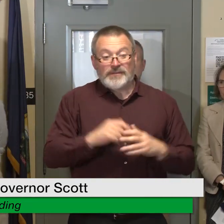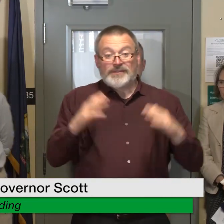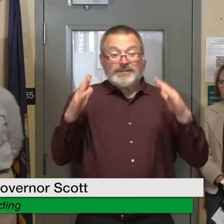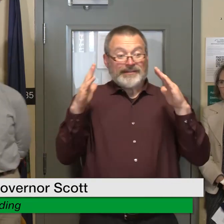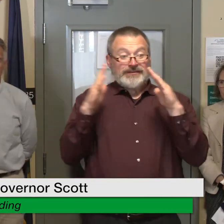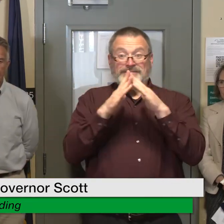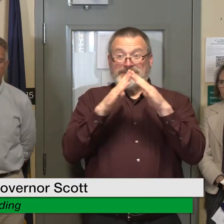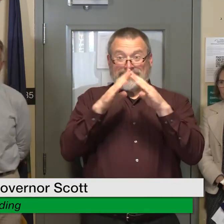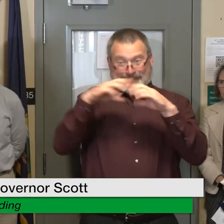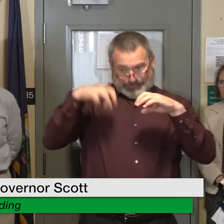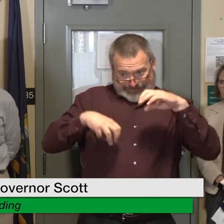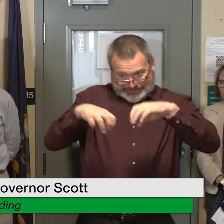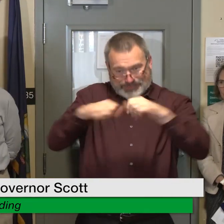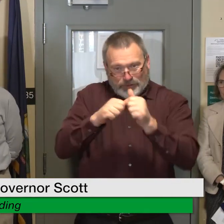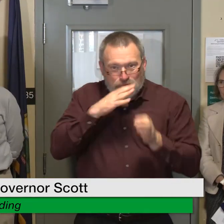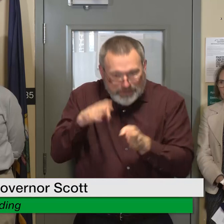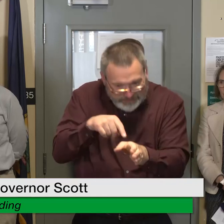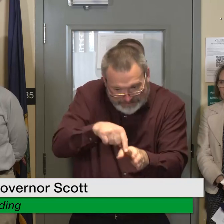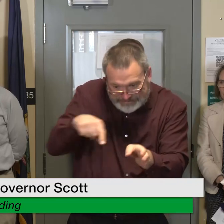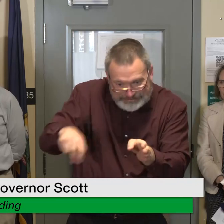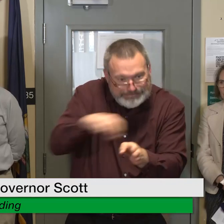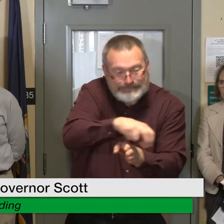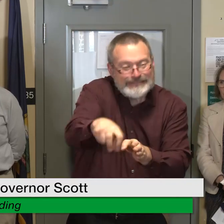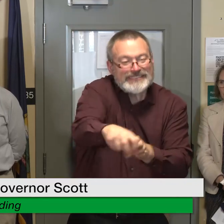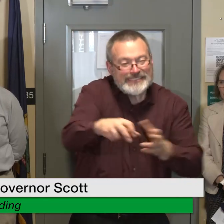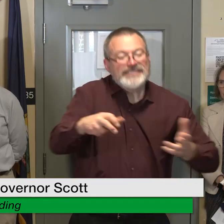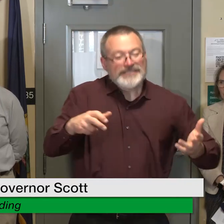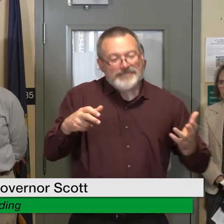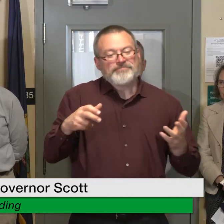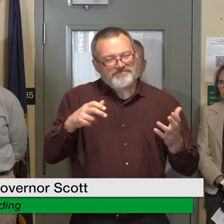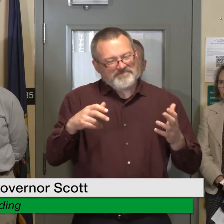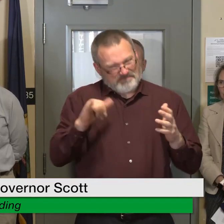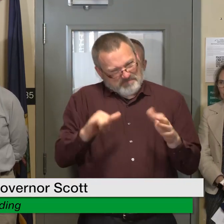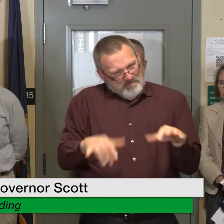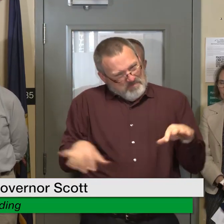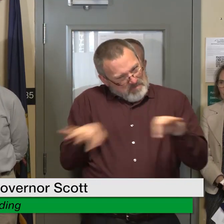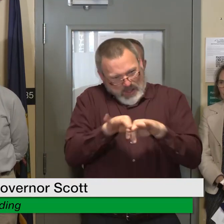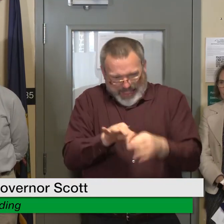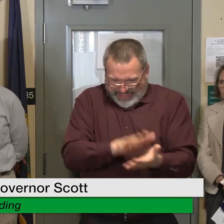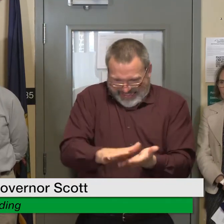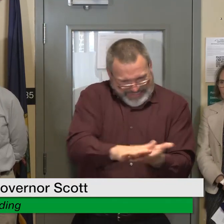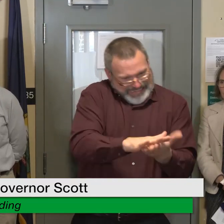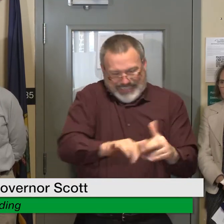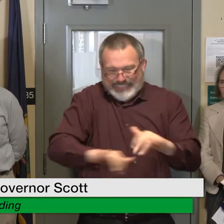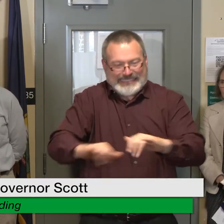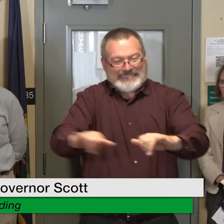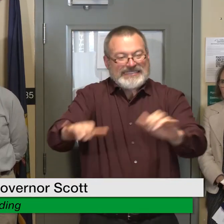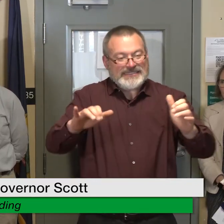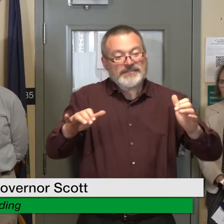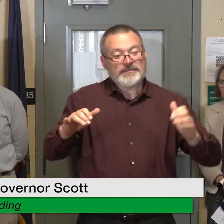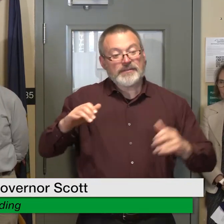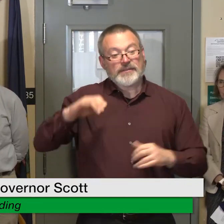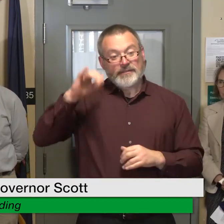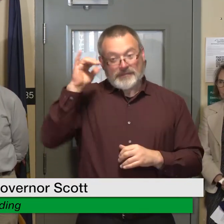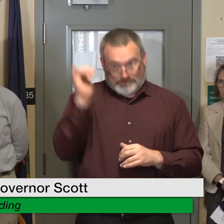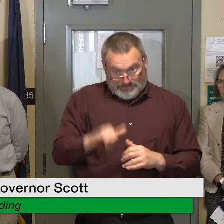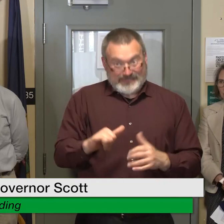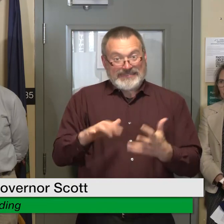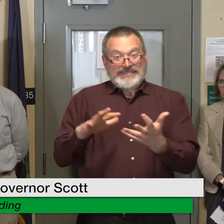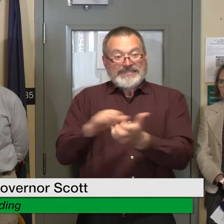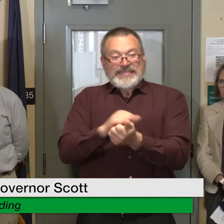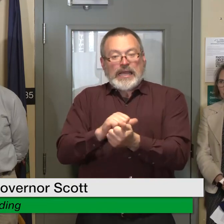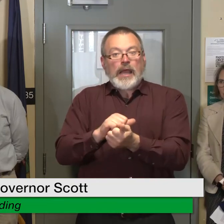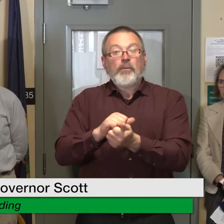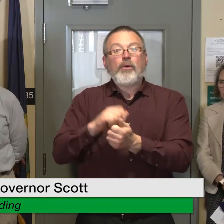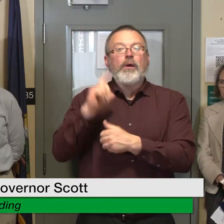Vermont, dredging is an important river management tool necessary to reduce future flood damage to roads and homes,